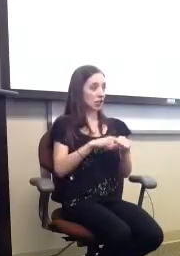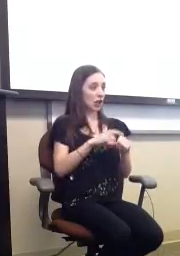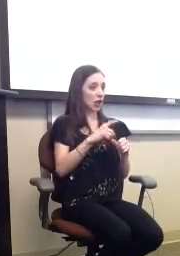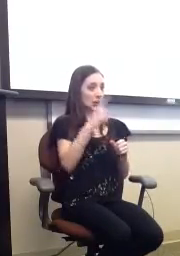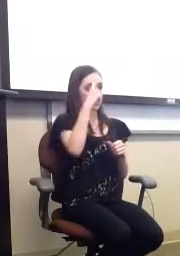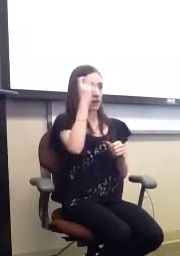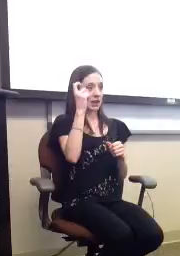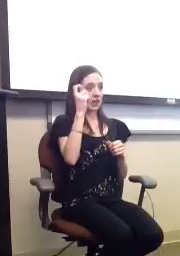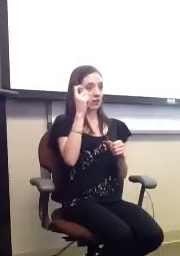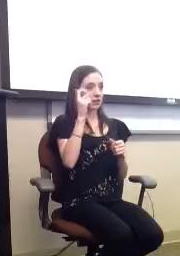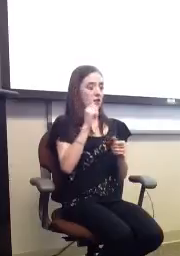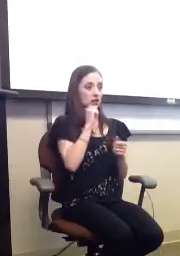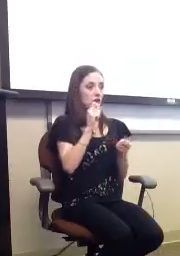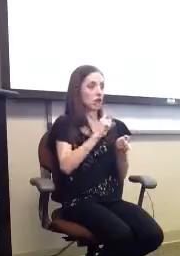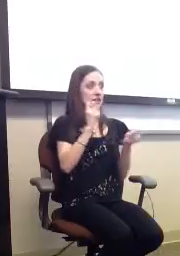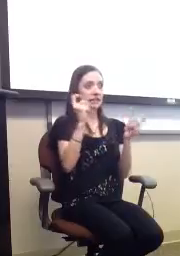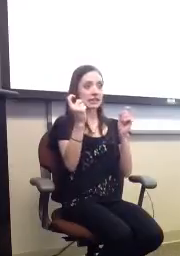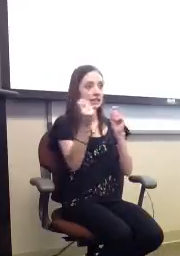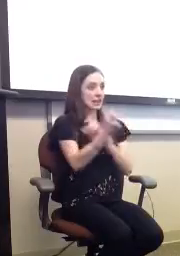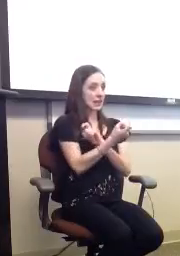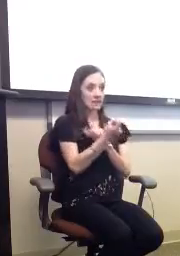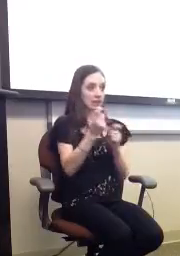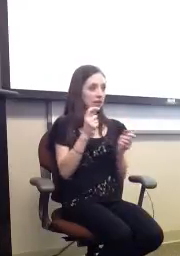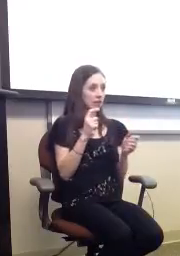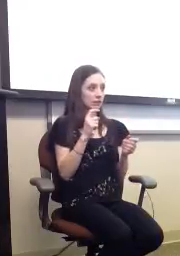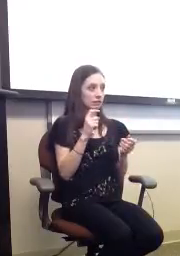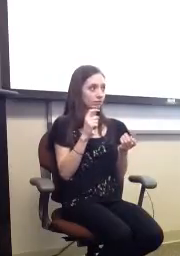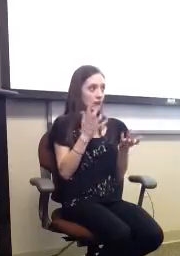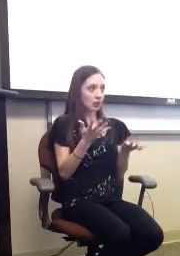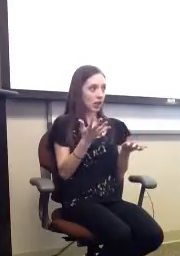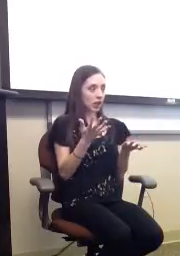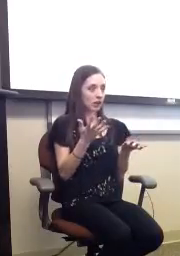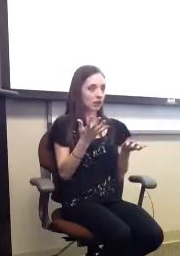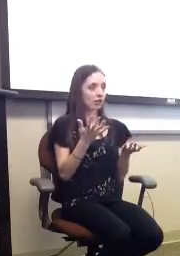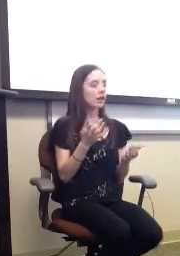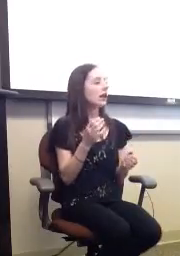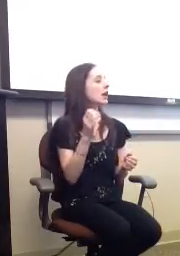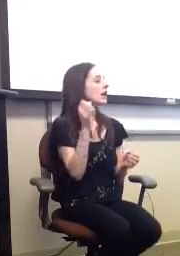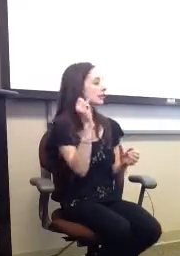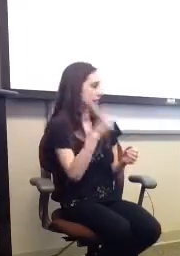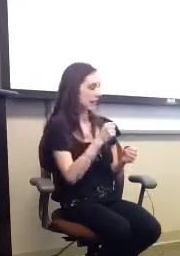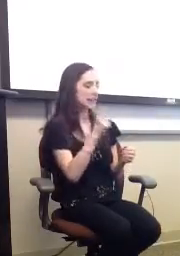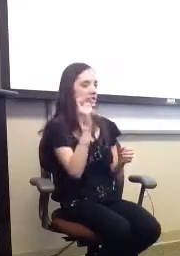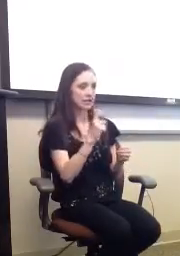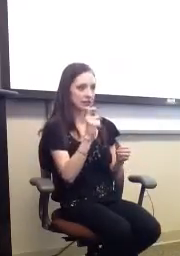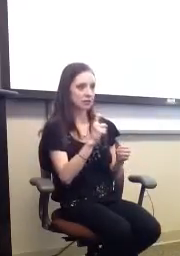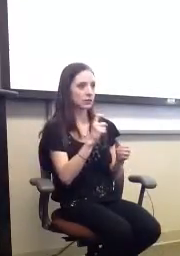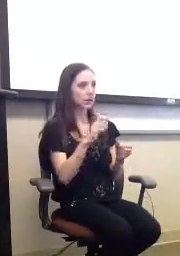security, seen so- when I've looked at files for our district, but it does need to be done every year, Mhm. Okay. every year. Now, there